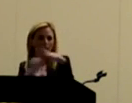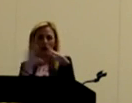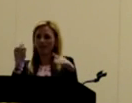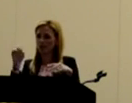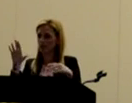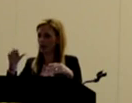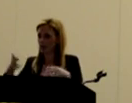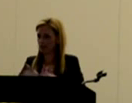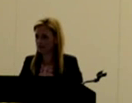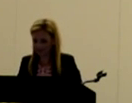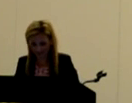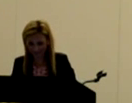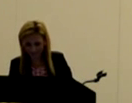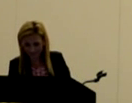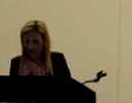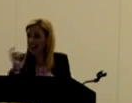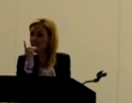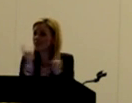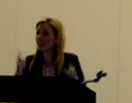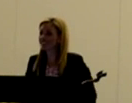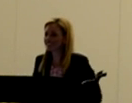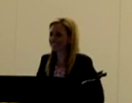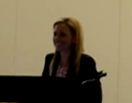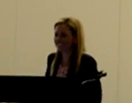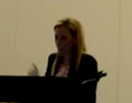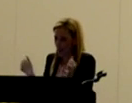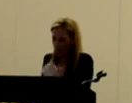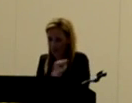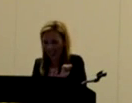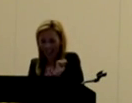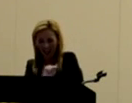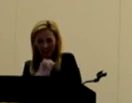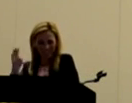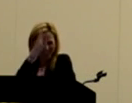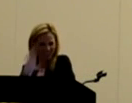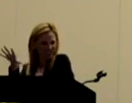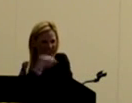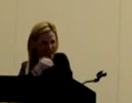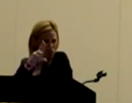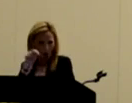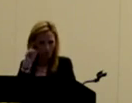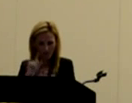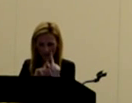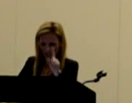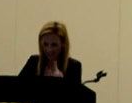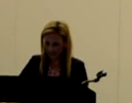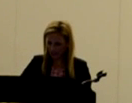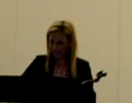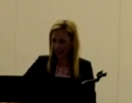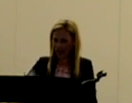long episode of The Brady Bunch. And he was right. With that attitude of never taking no for an answer,